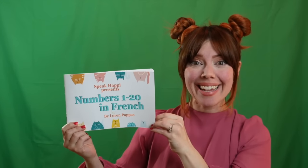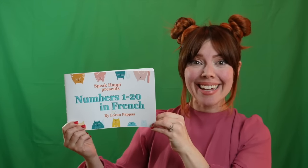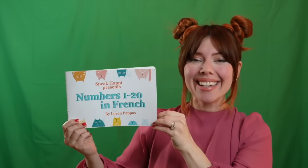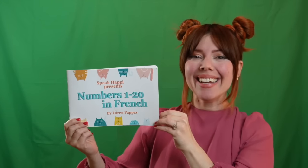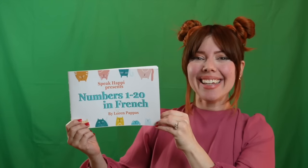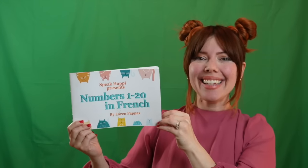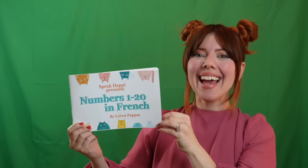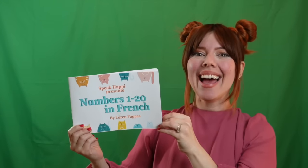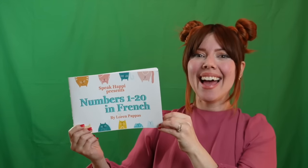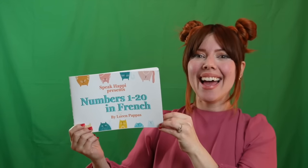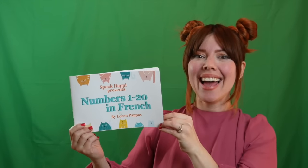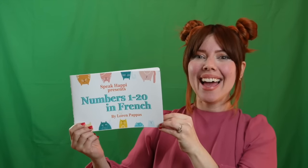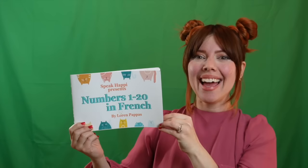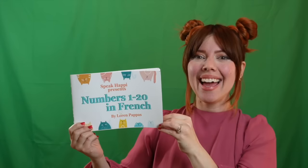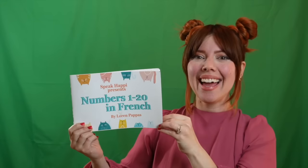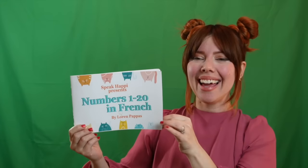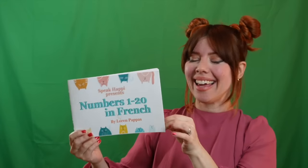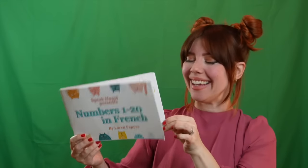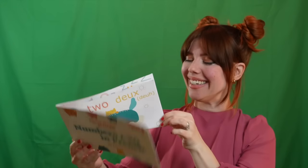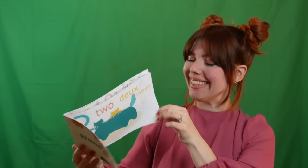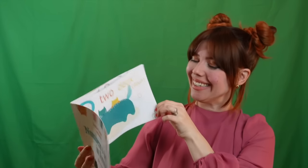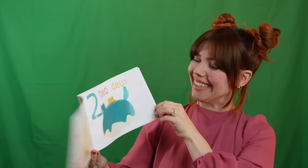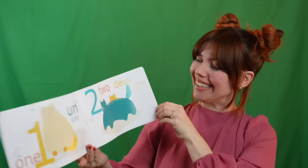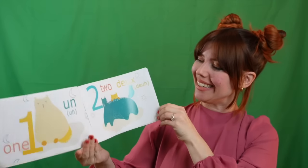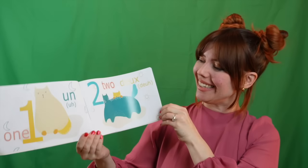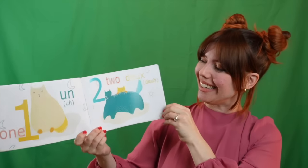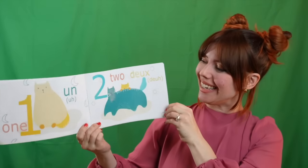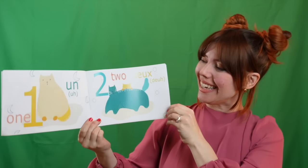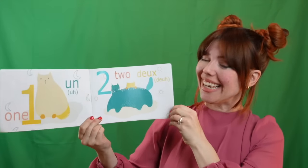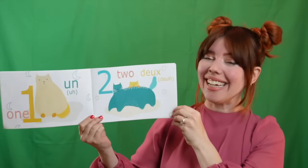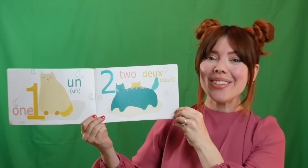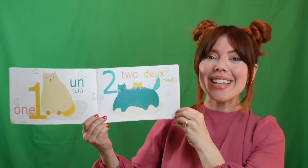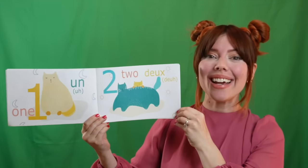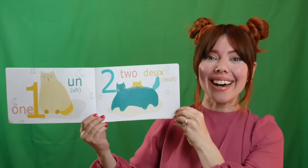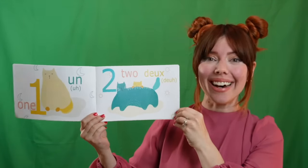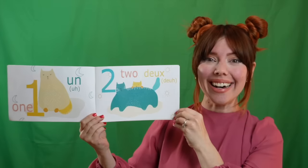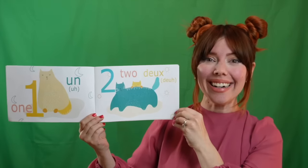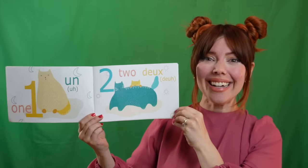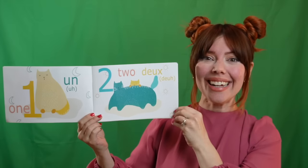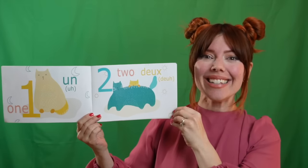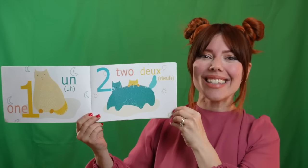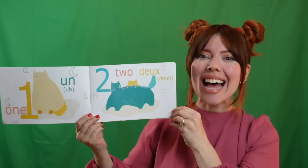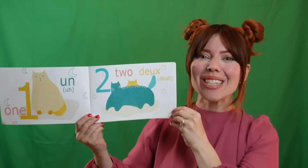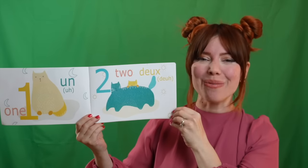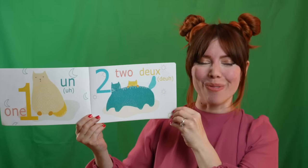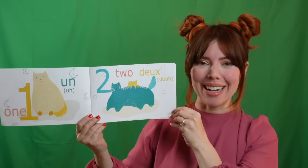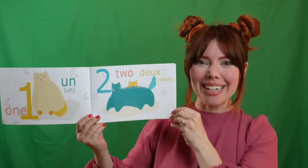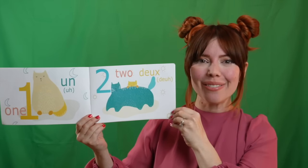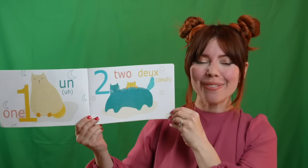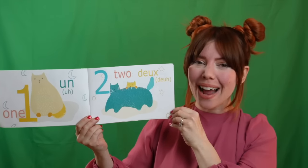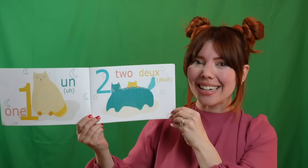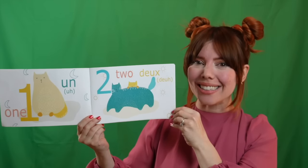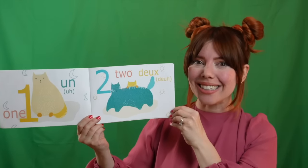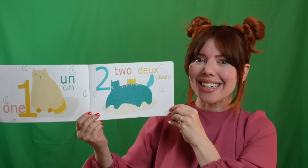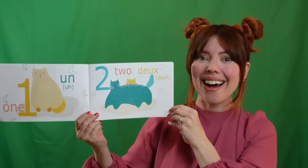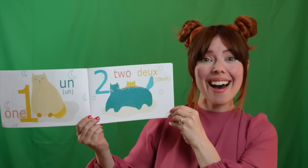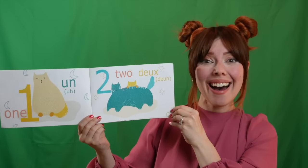Yay! Can you say un, That's one in French.